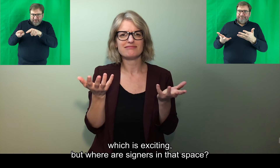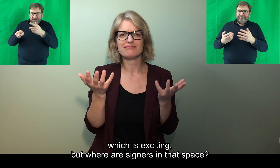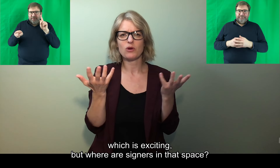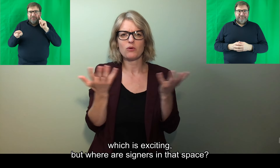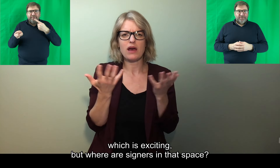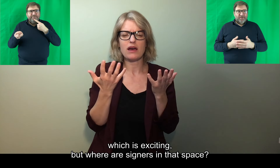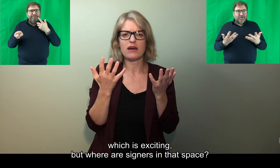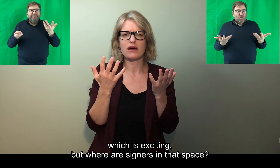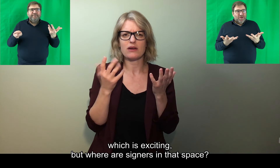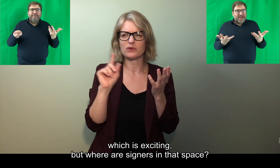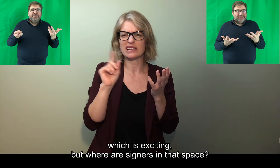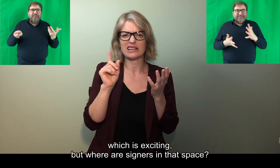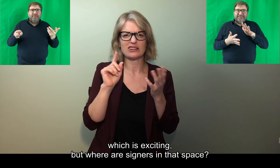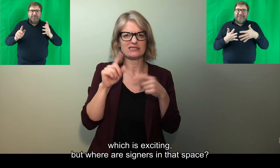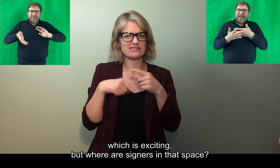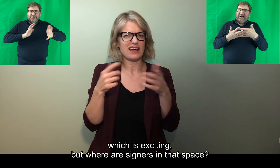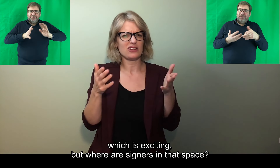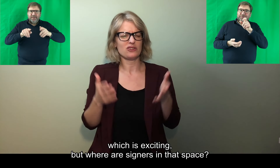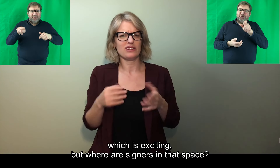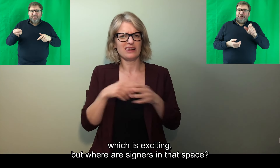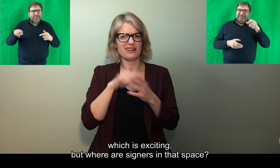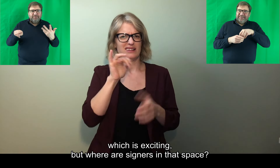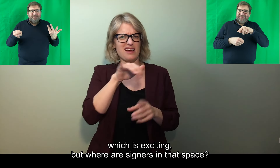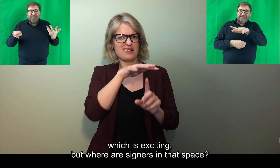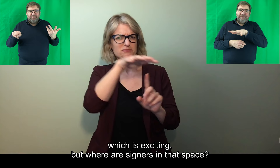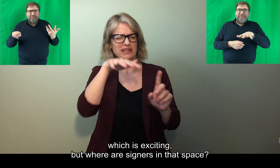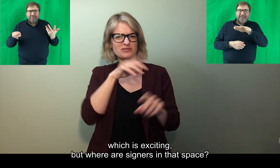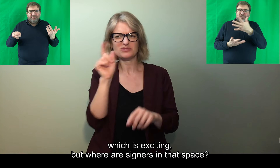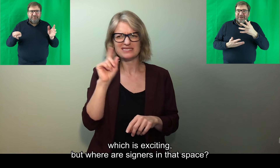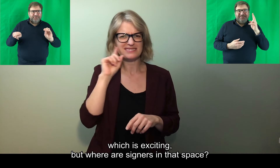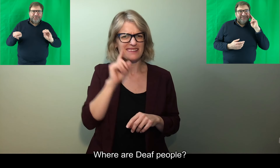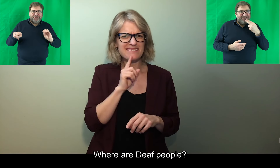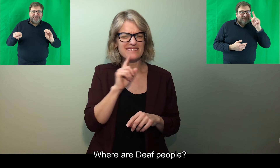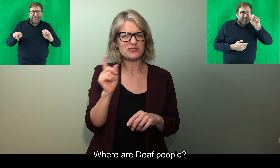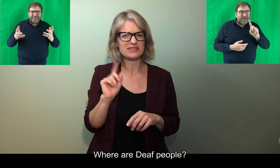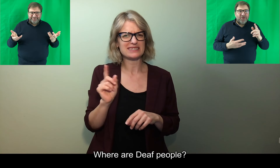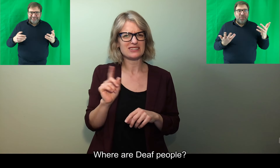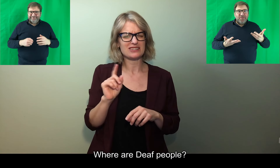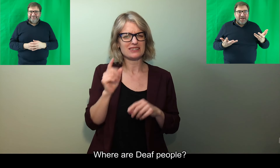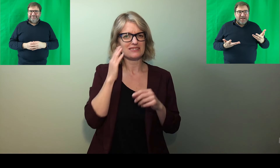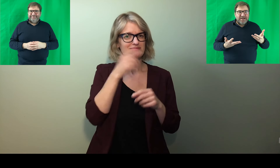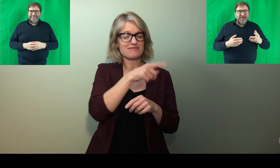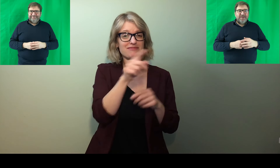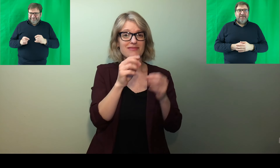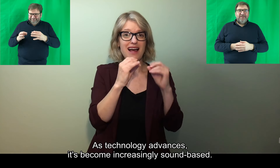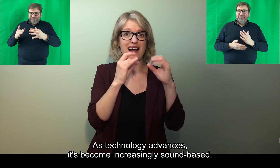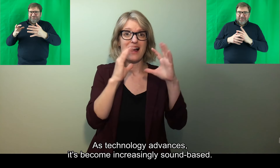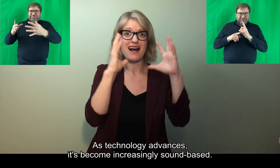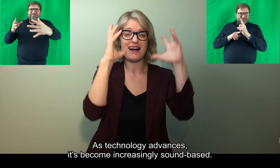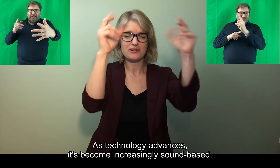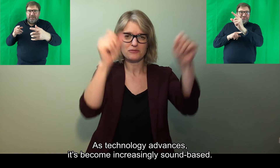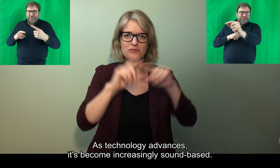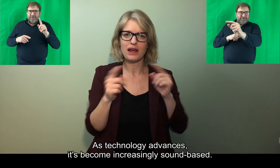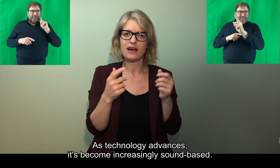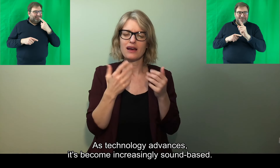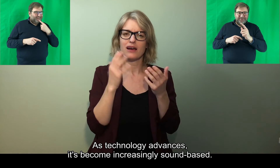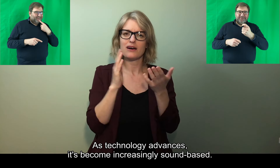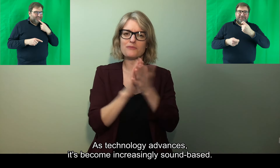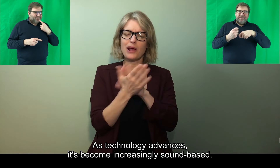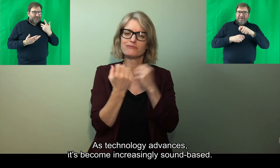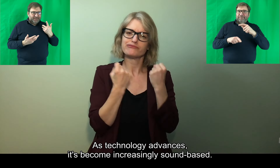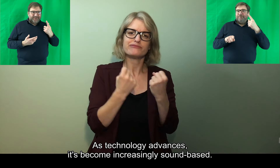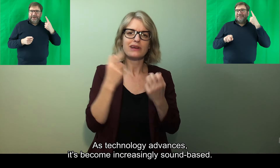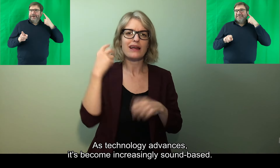but where are signers in that space? Where are deaf people? As technology